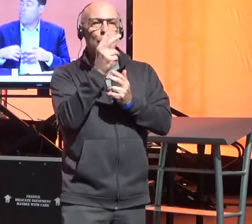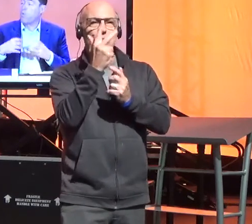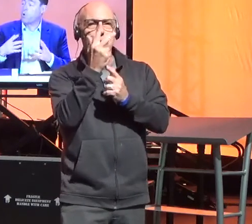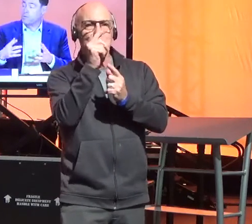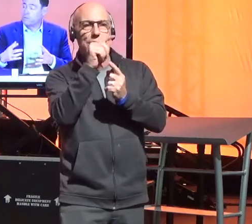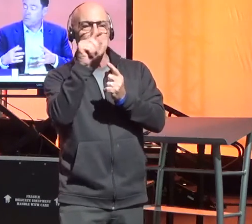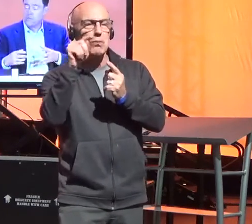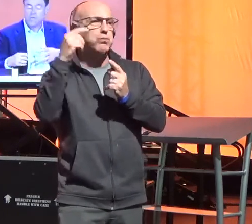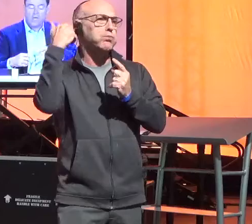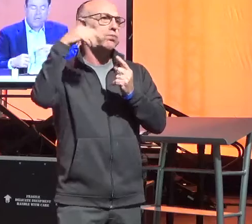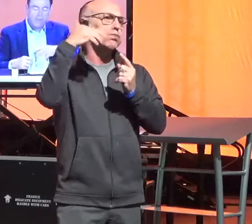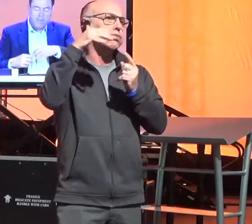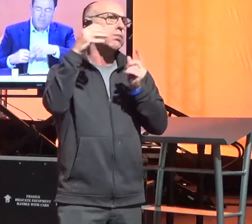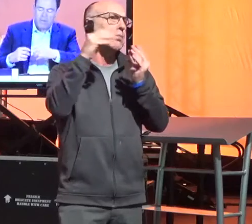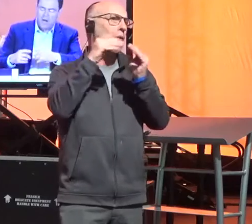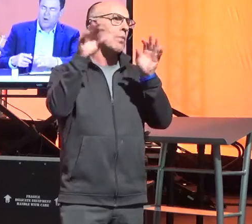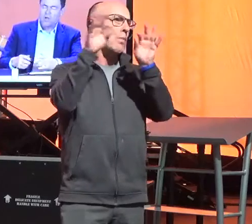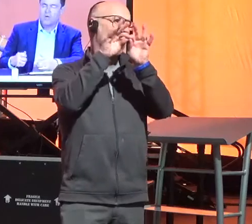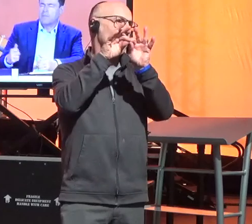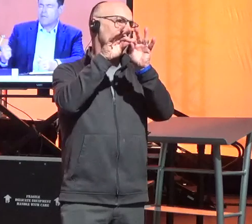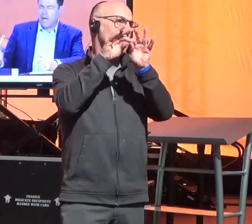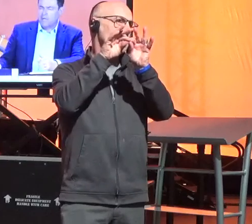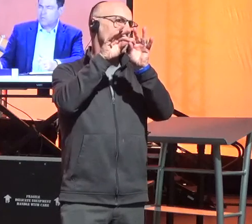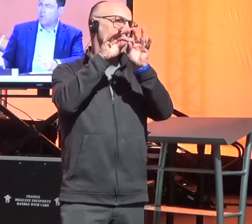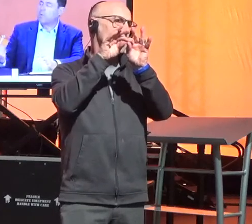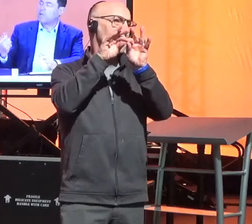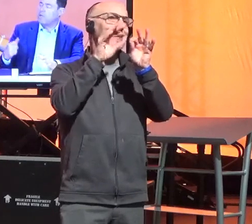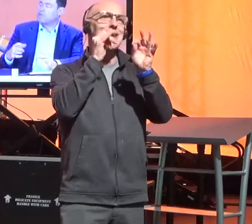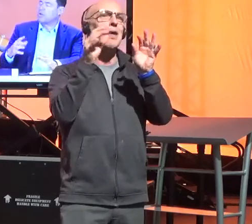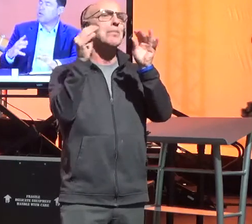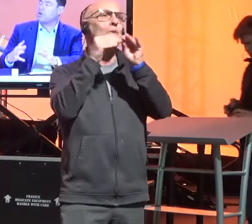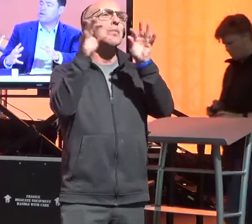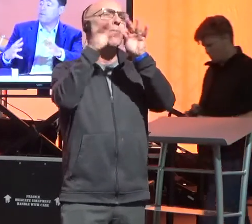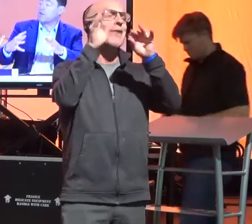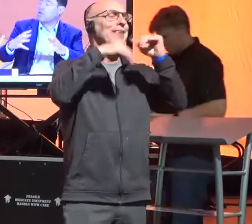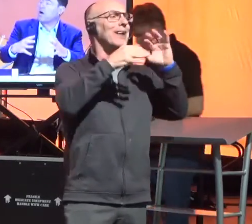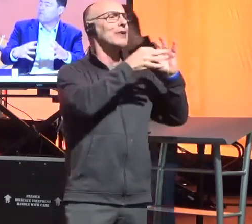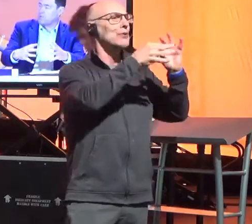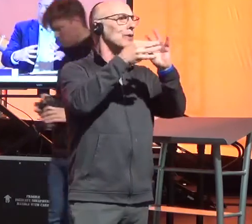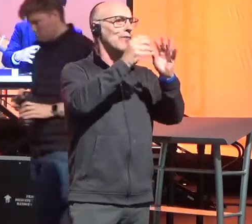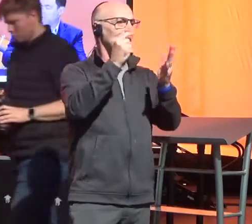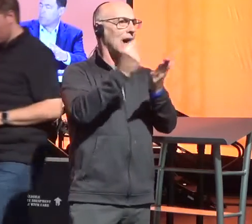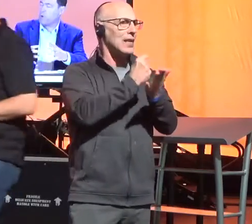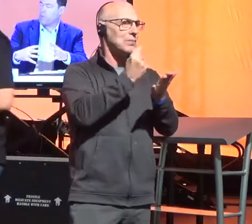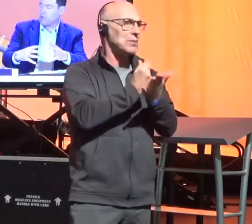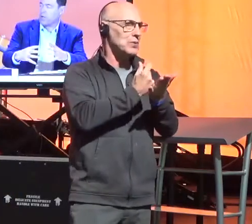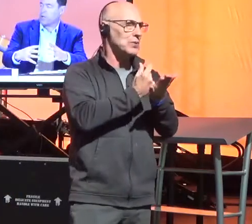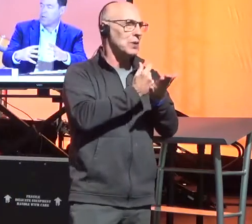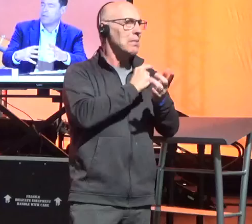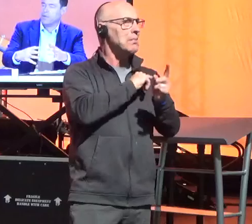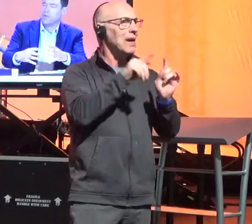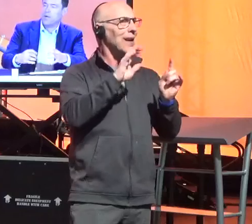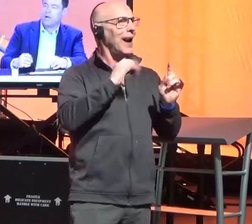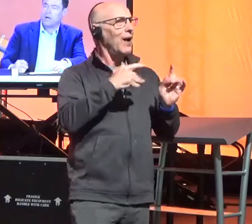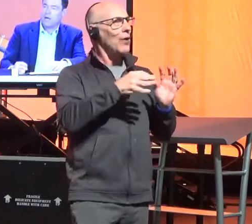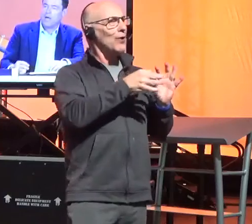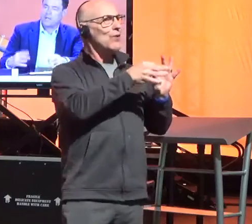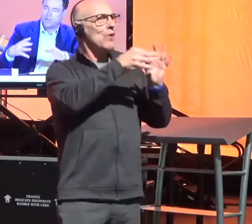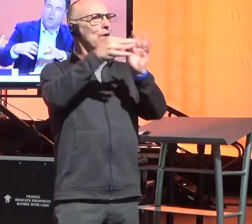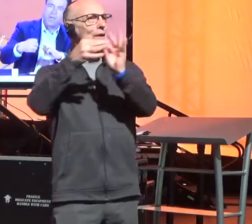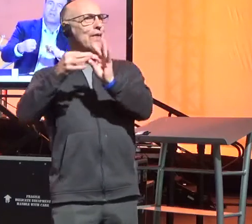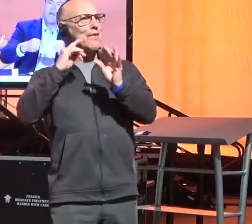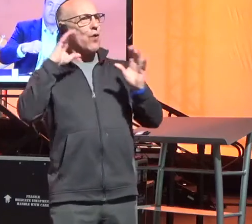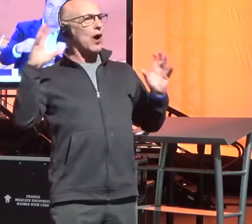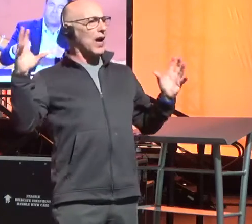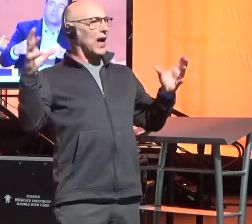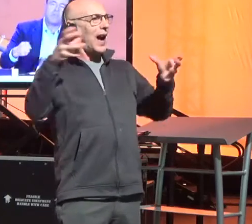more important than maybe not our unity in the gospel, but at least our unity enough to have a conference together publicly. And so